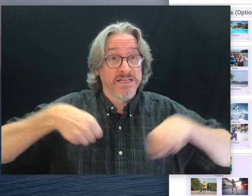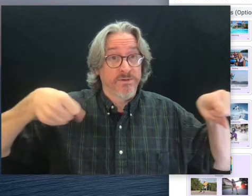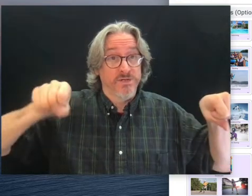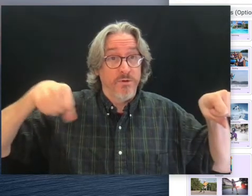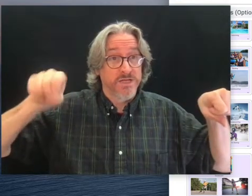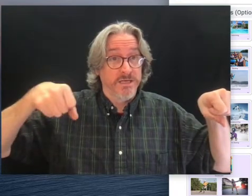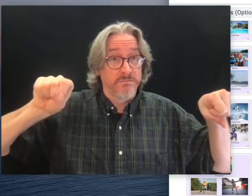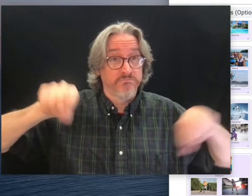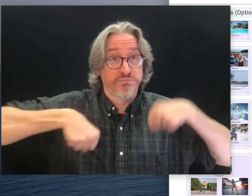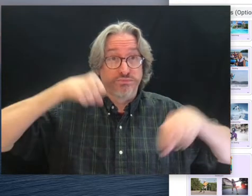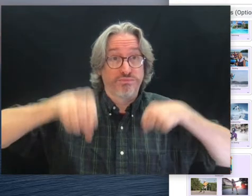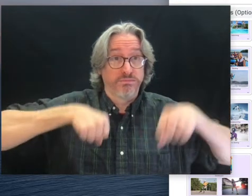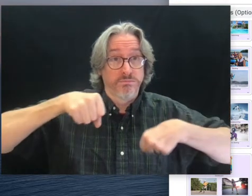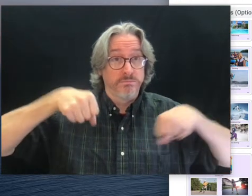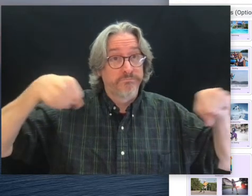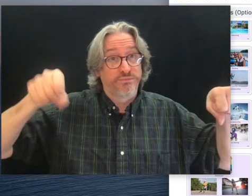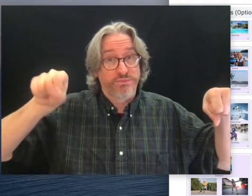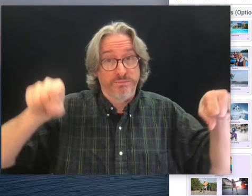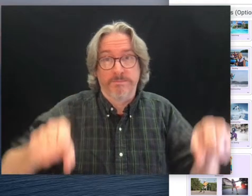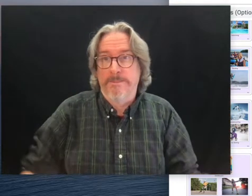bicycle as opposed to motorcycle.